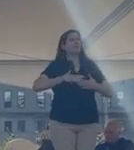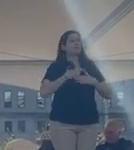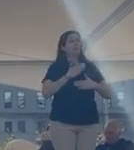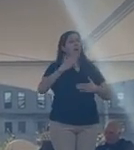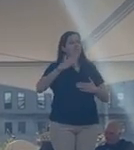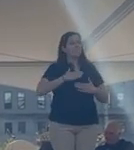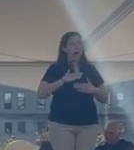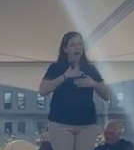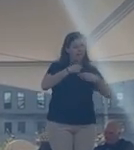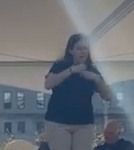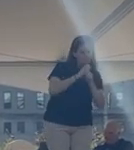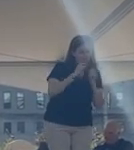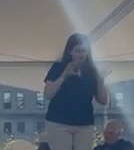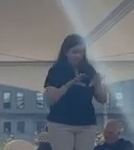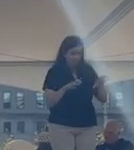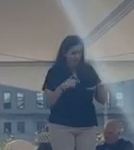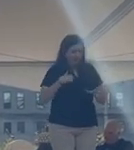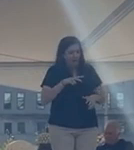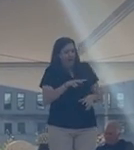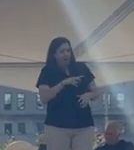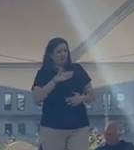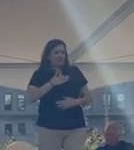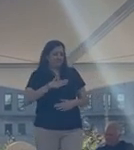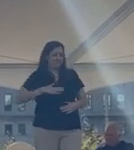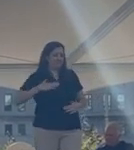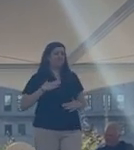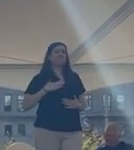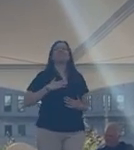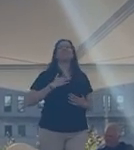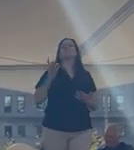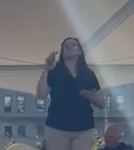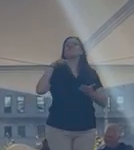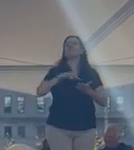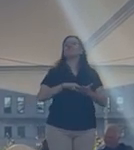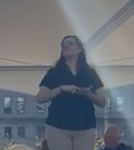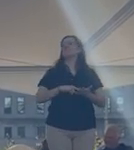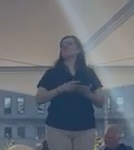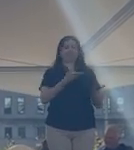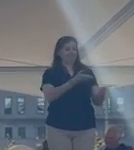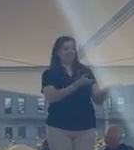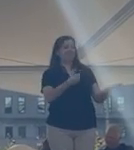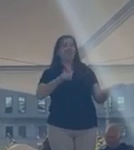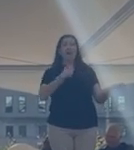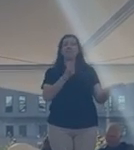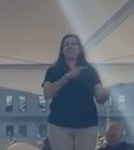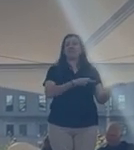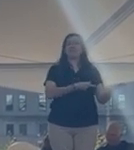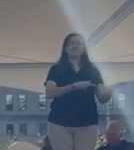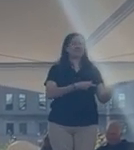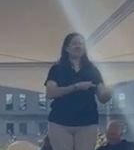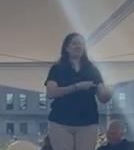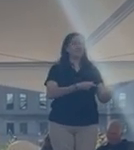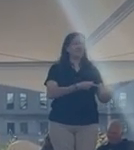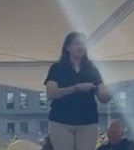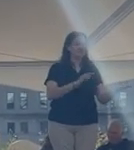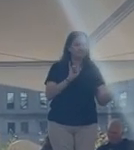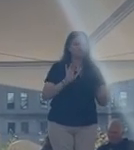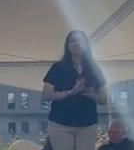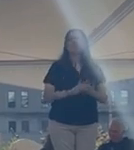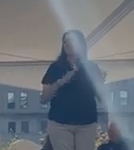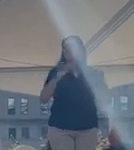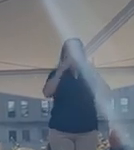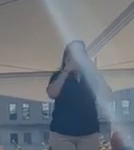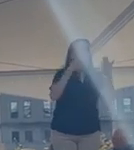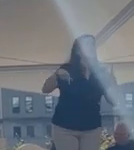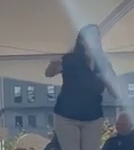benefits of my creation, and face the world boldly and say, "This I have done." Thank you all for being a part